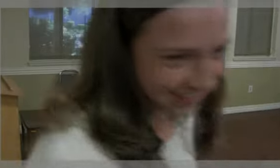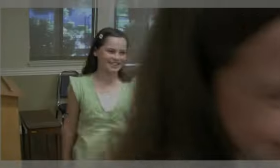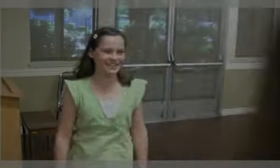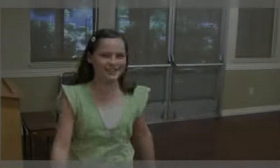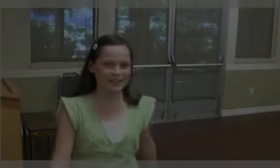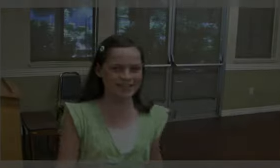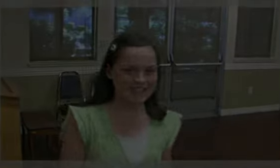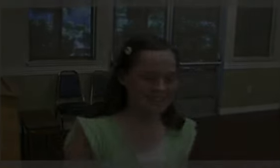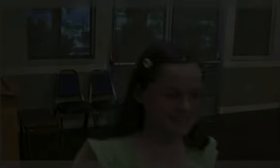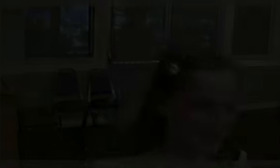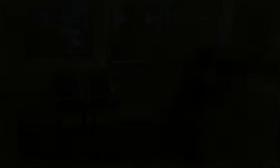Soul